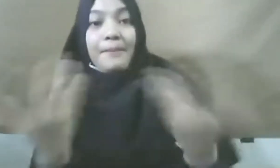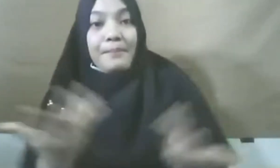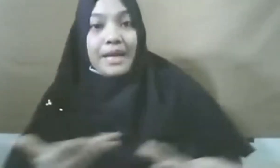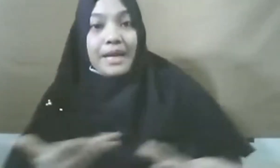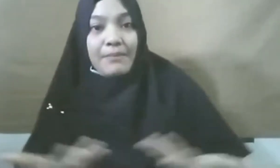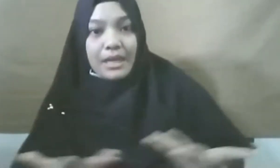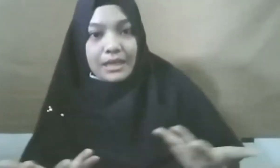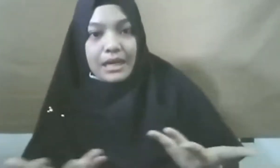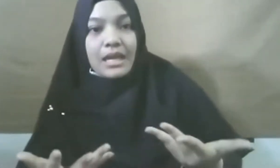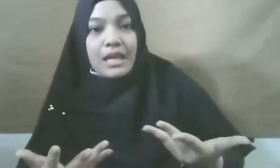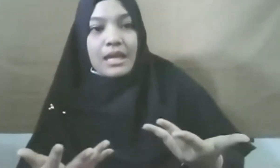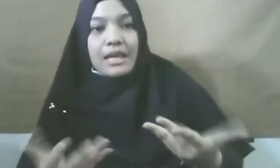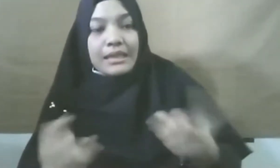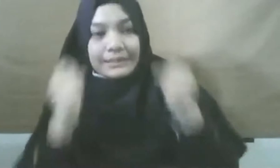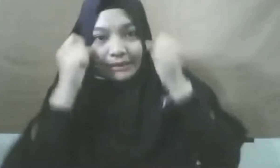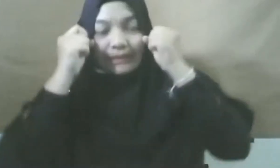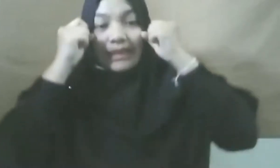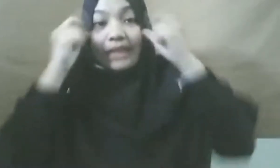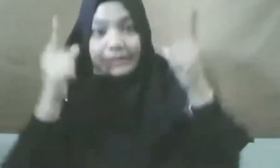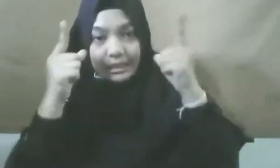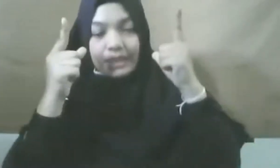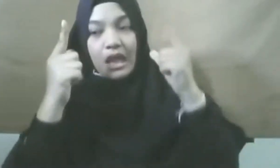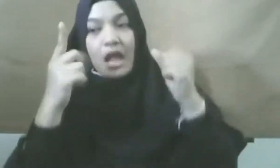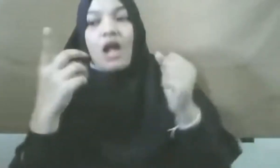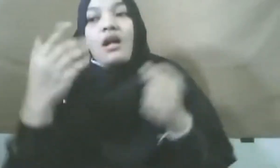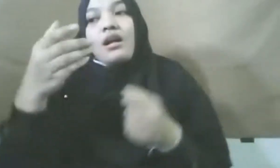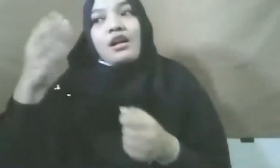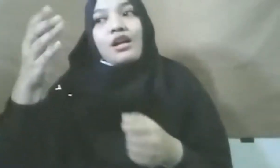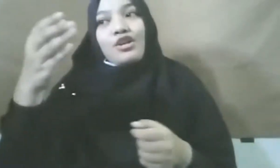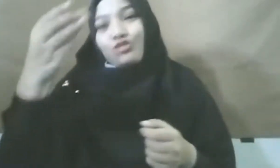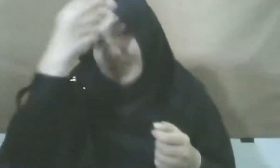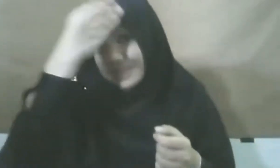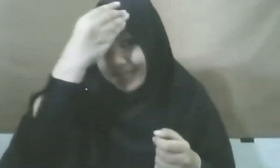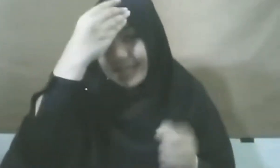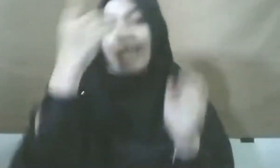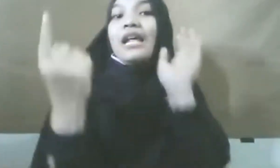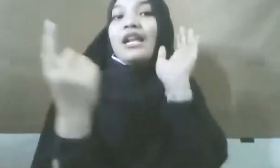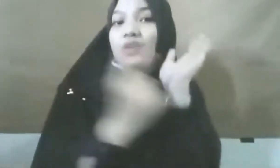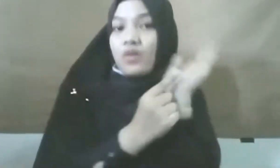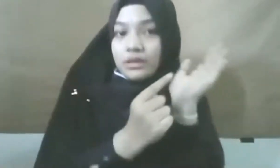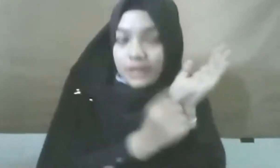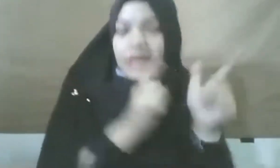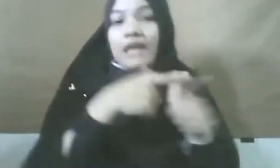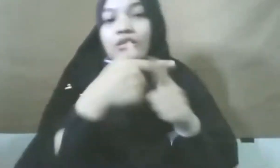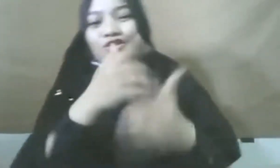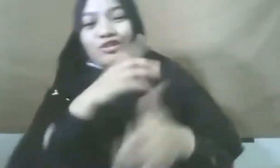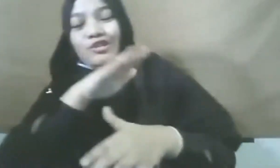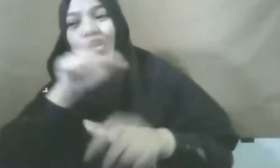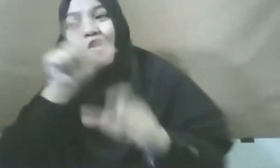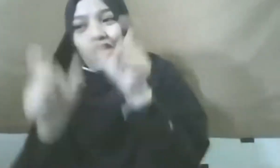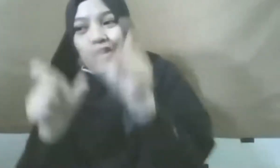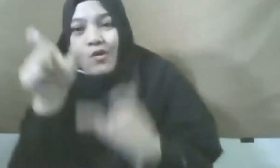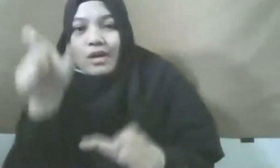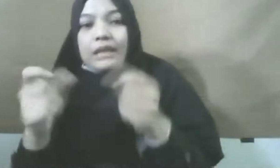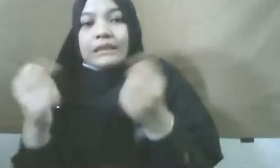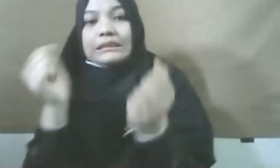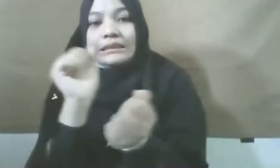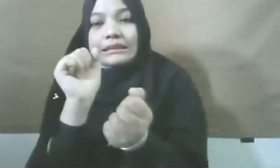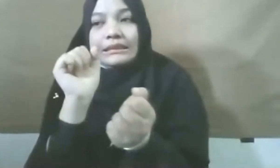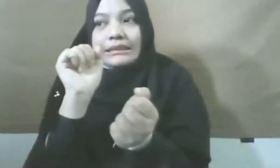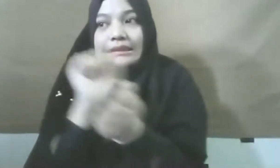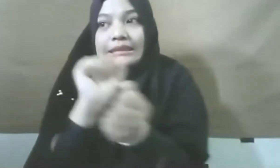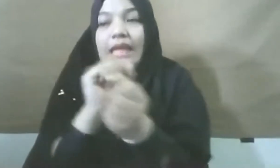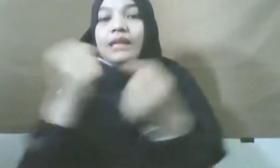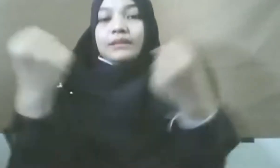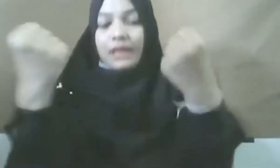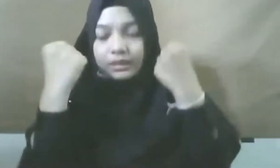on how aware nurses, doctors, and also other paramedics engage with people with